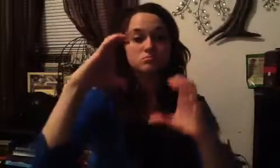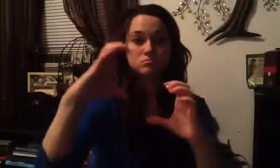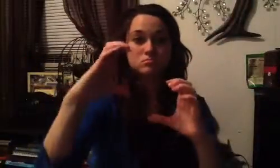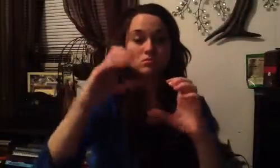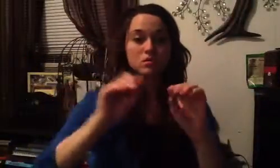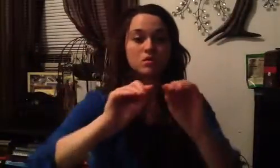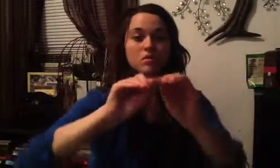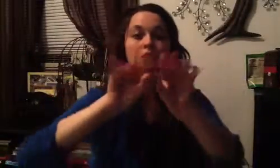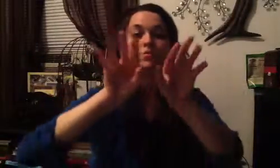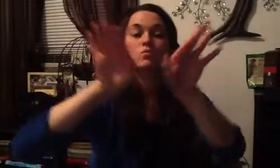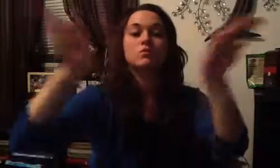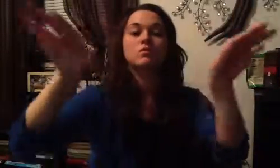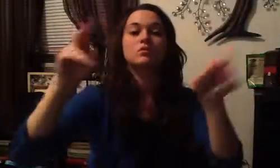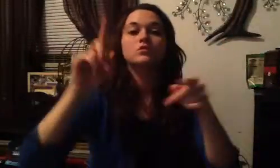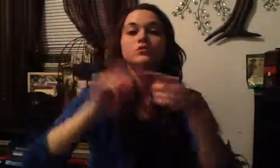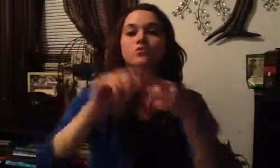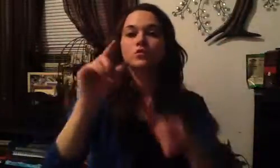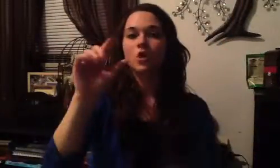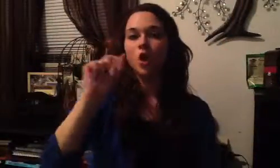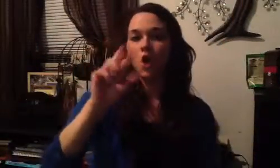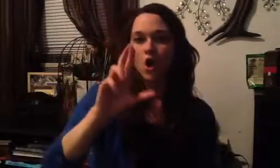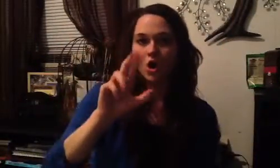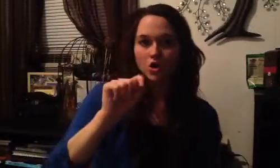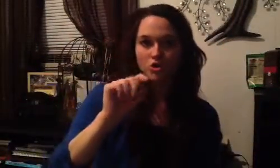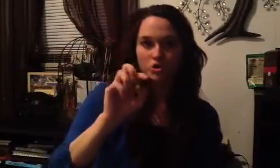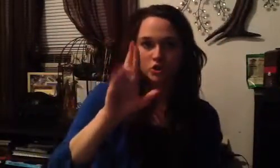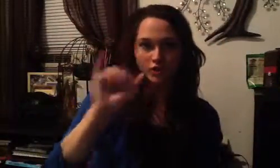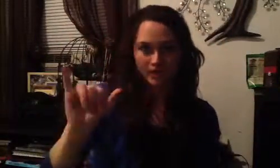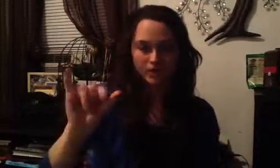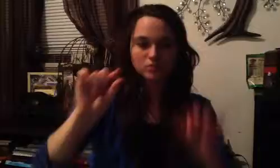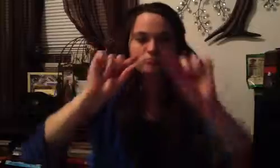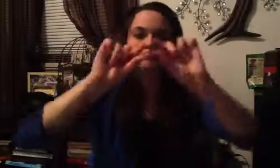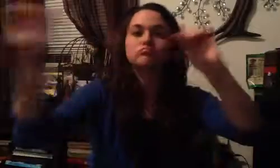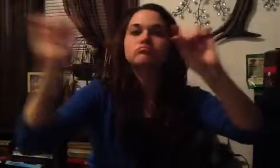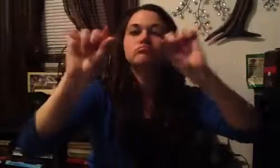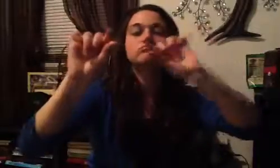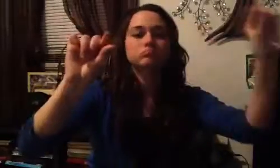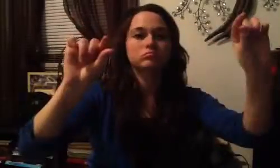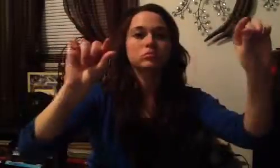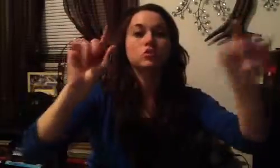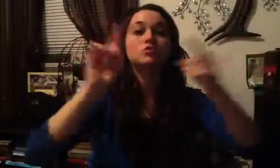pulmonary artery, which will go into the lungs, and a